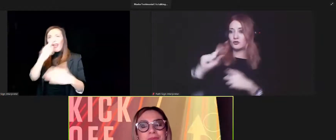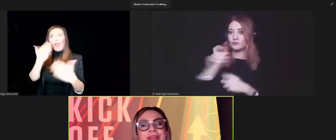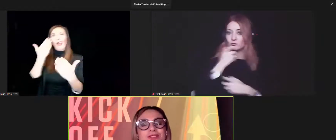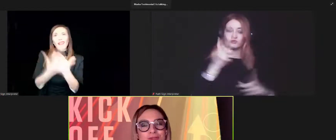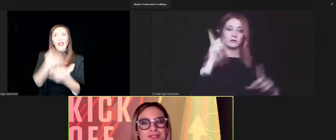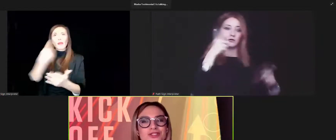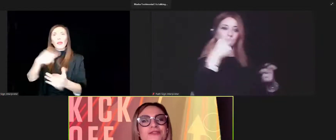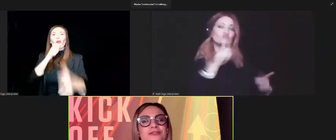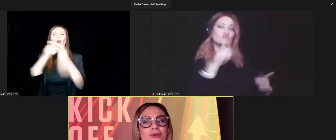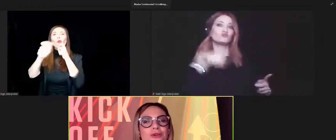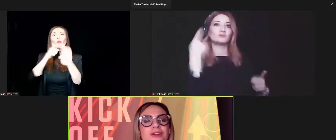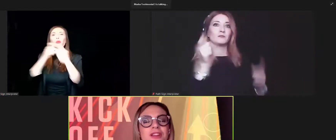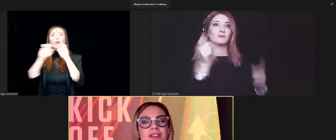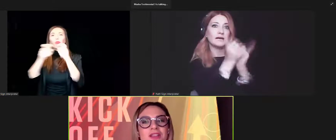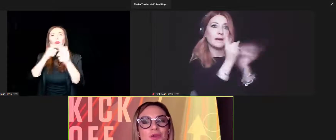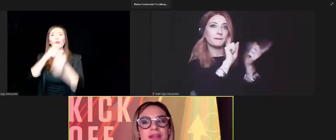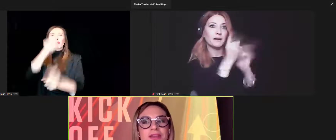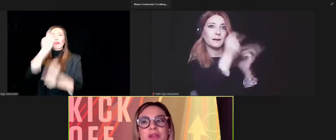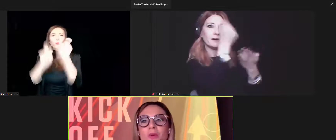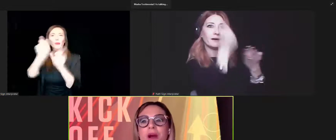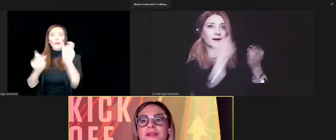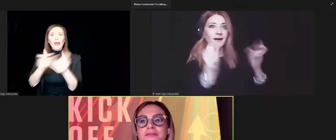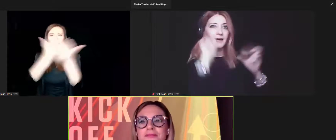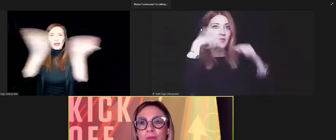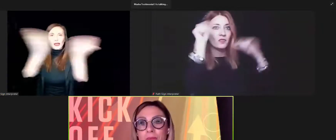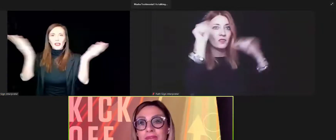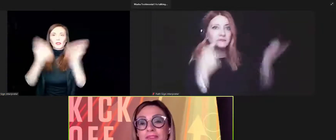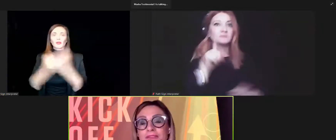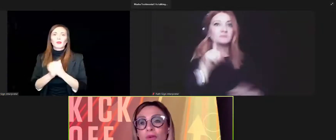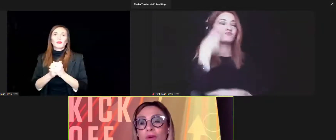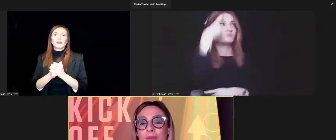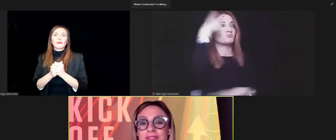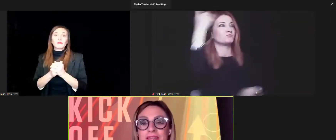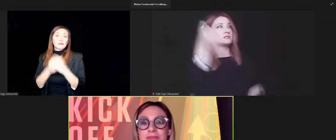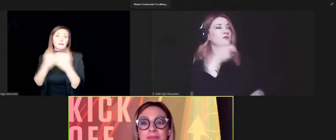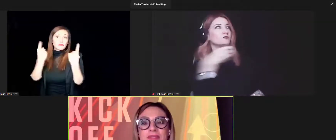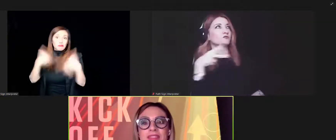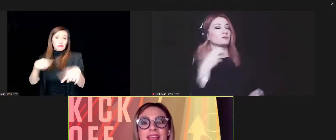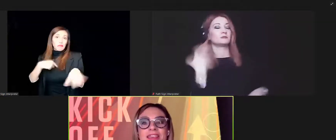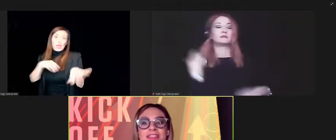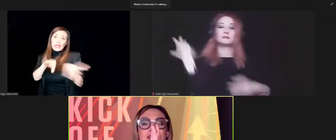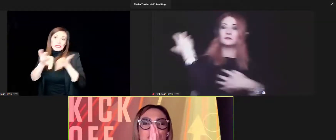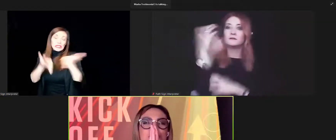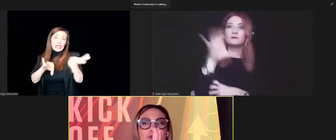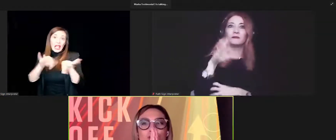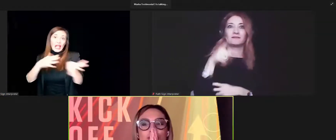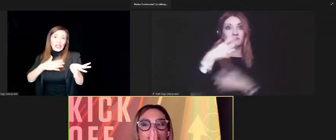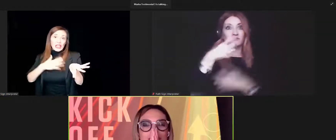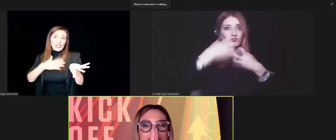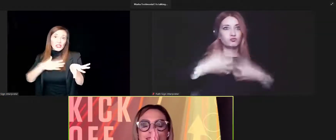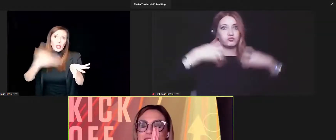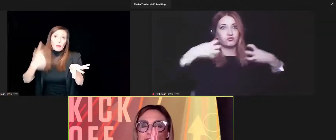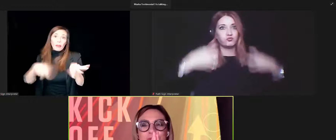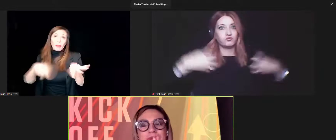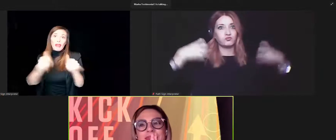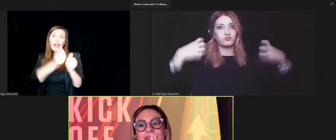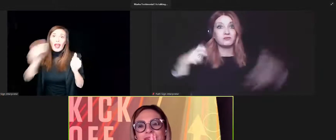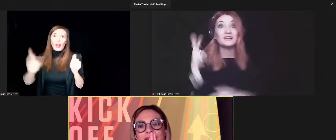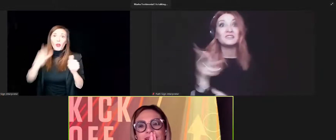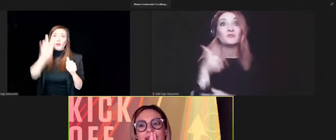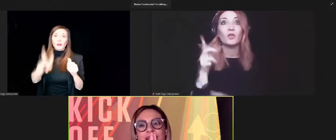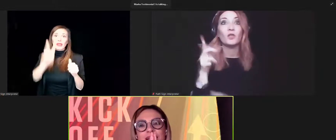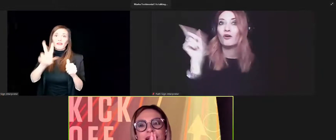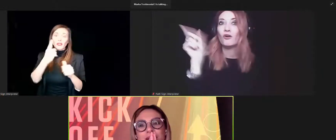This is my strategy for 2021 for me and for all my team. Thank you for listening to